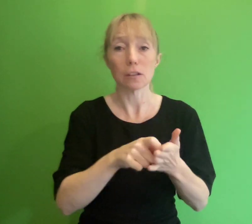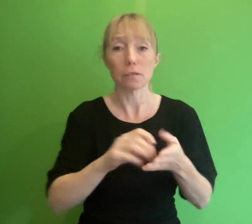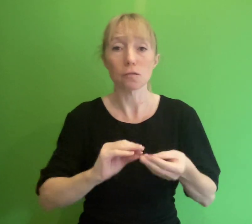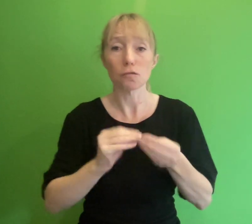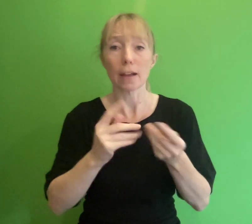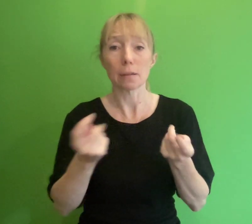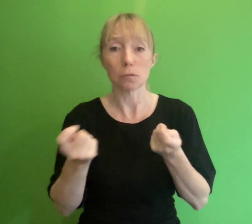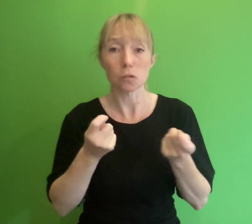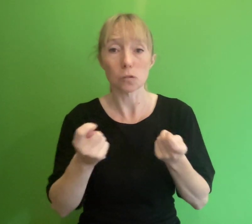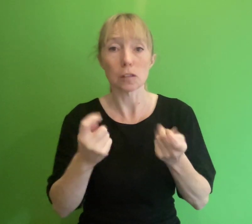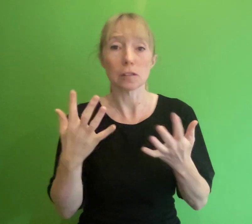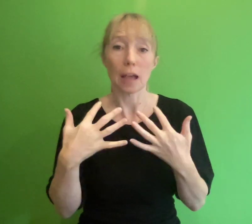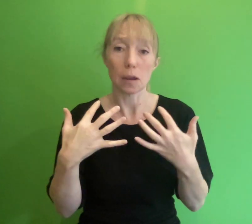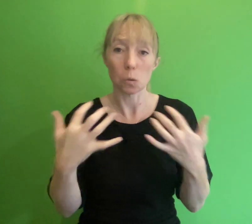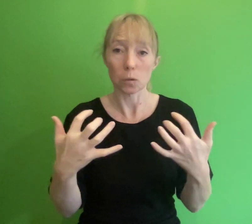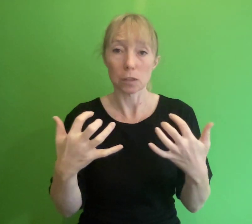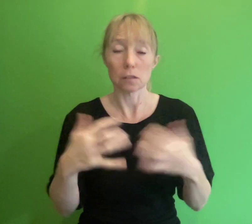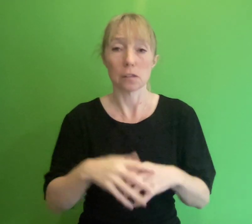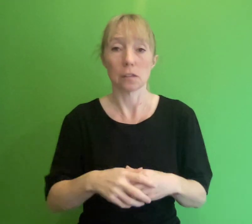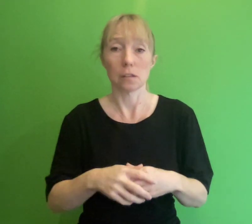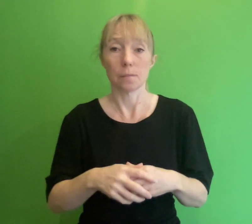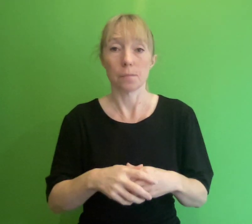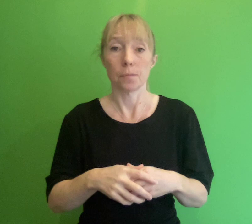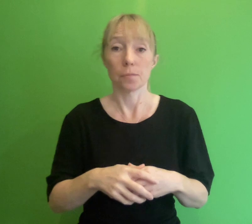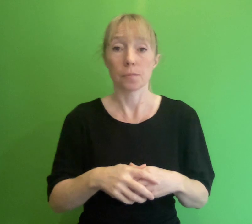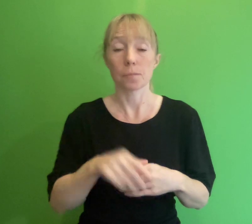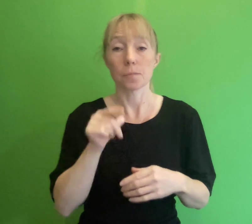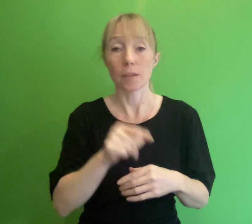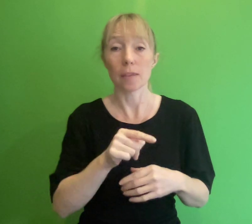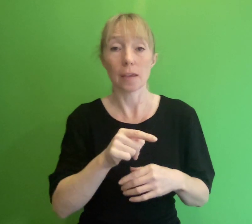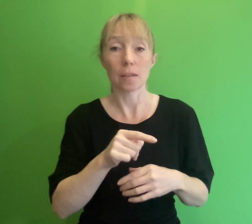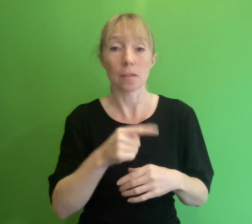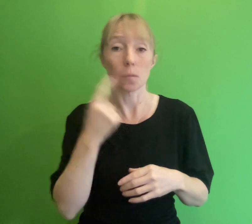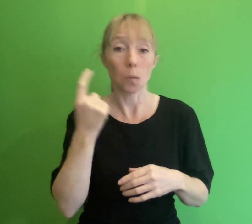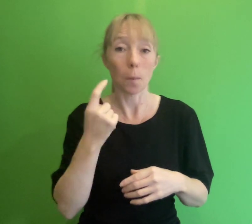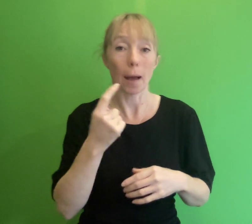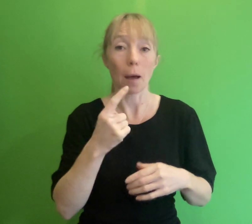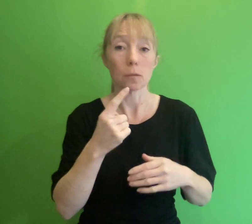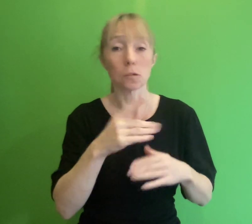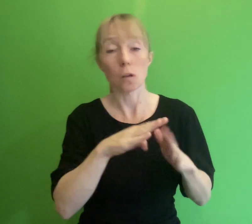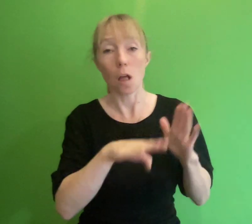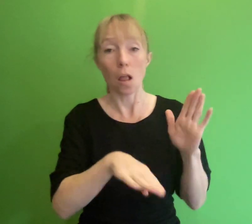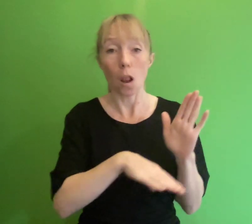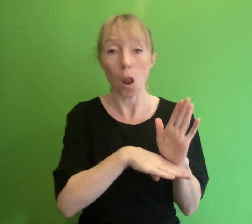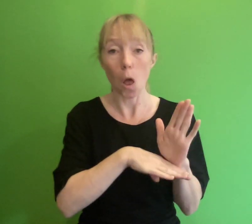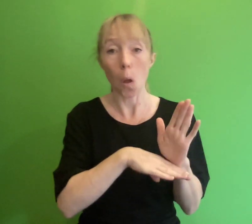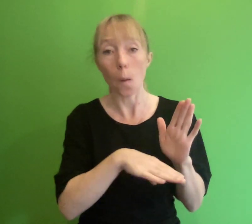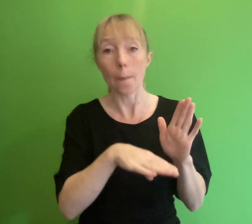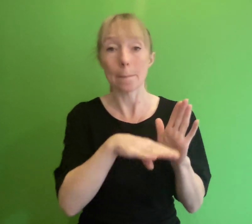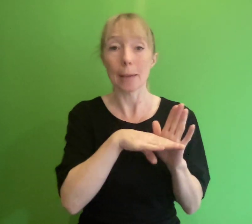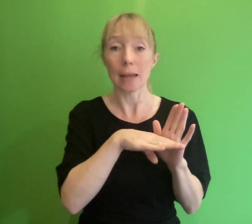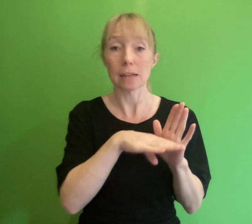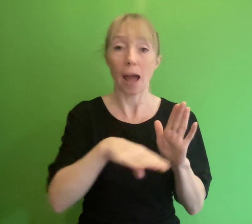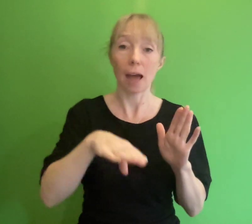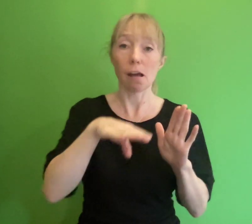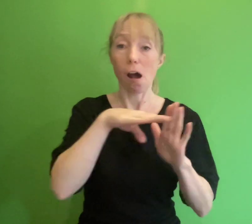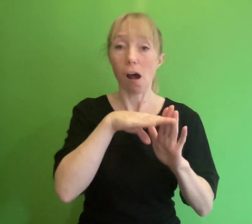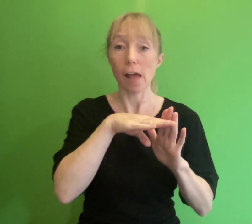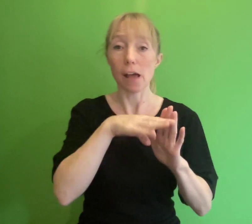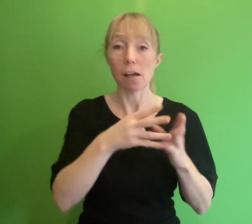and audiences. In this, we have considered low, mid, and higher resource interventions. The